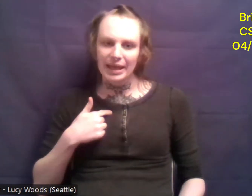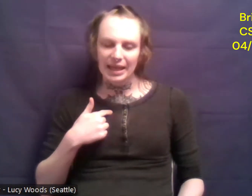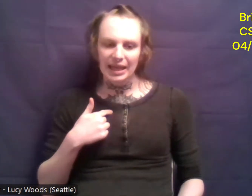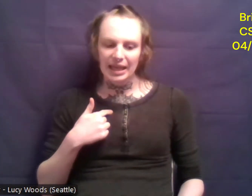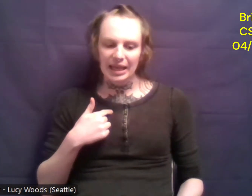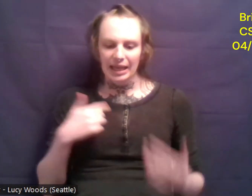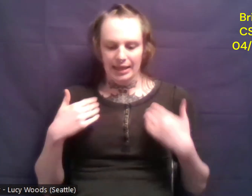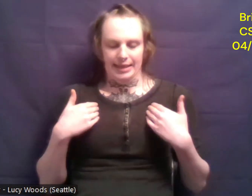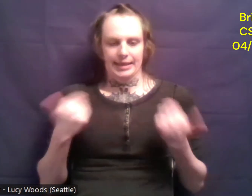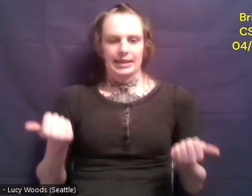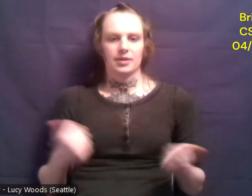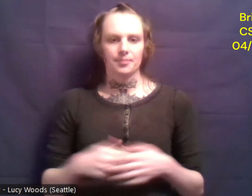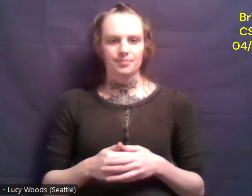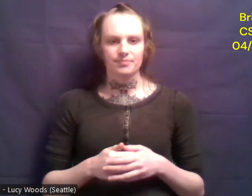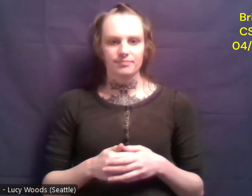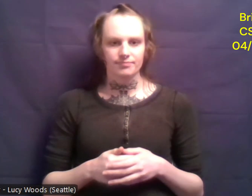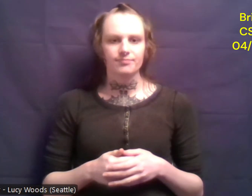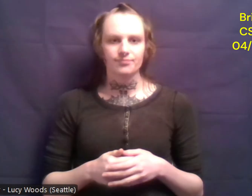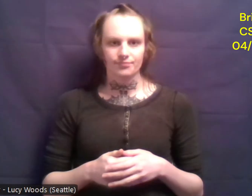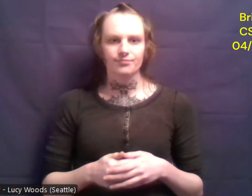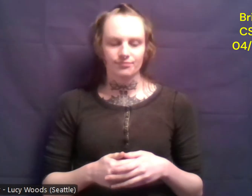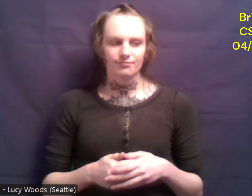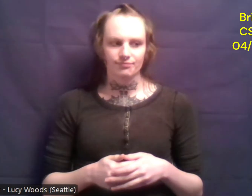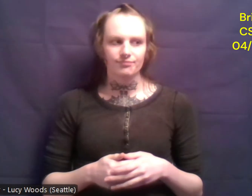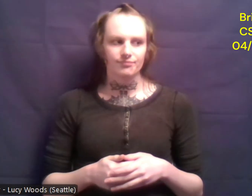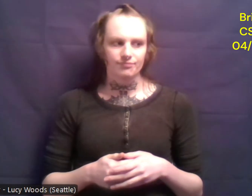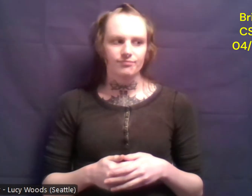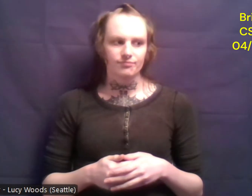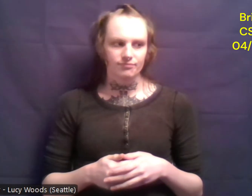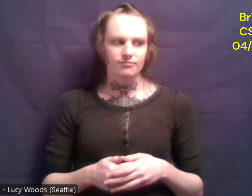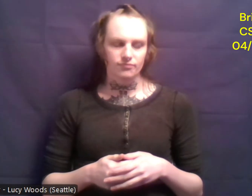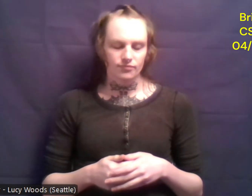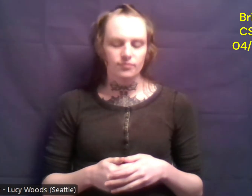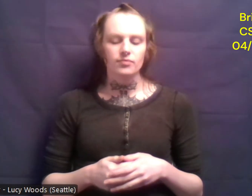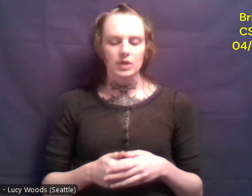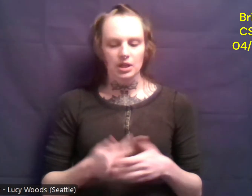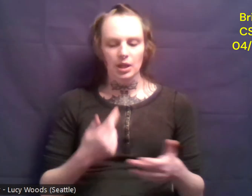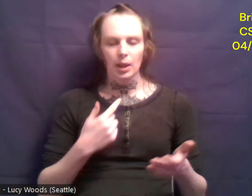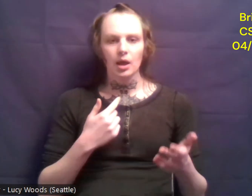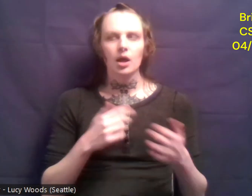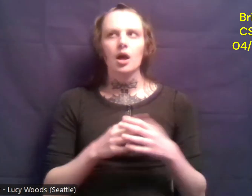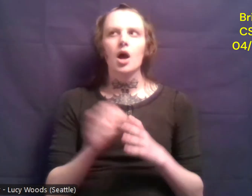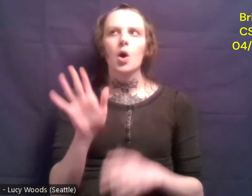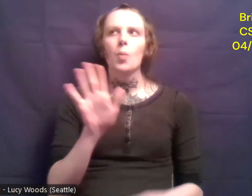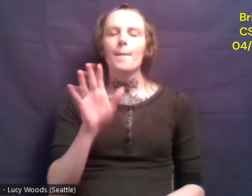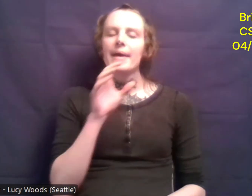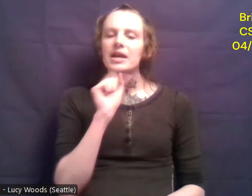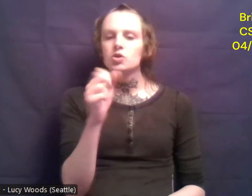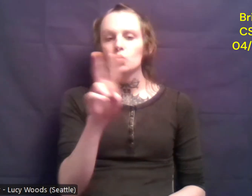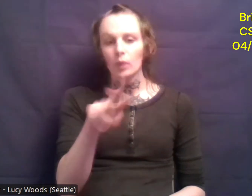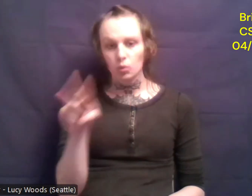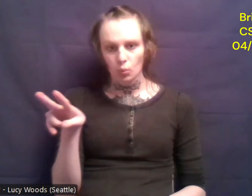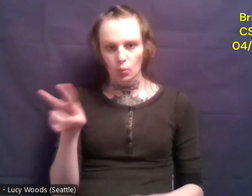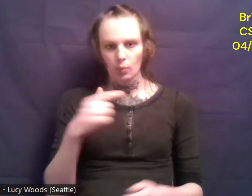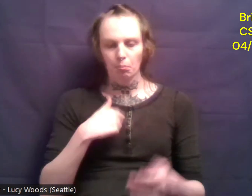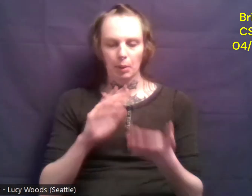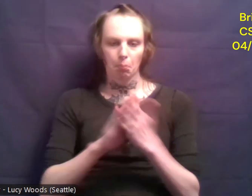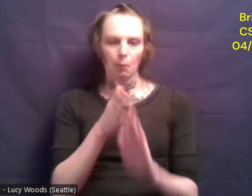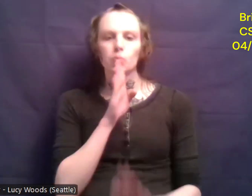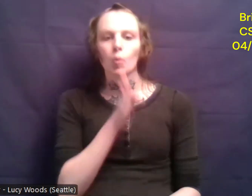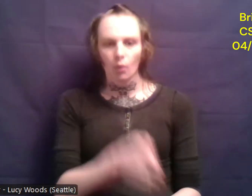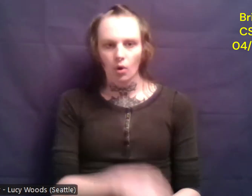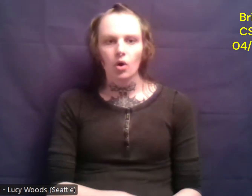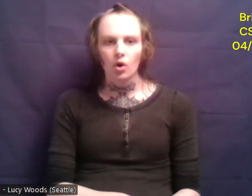no idea at the time. I got sober when I was 22. So I had been out